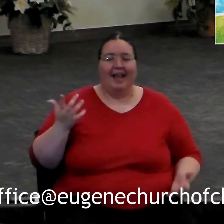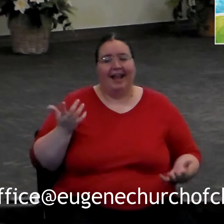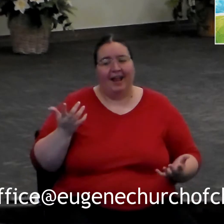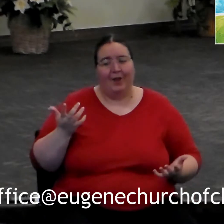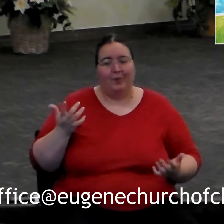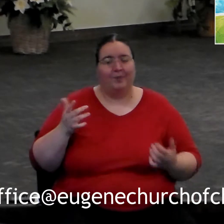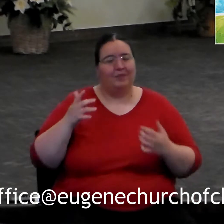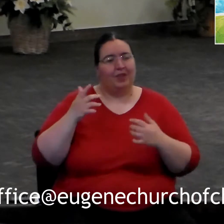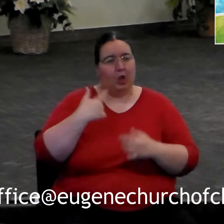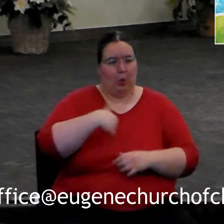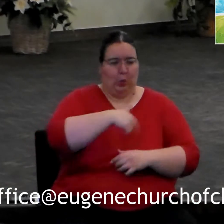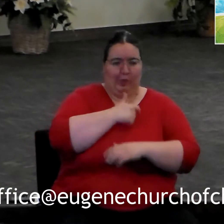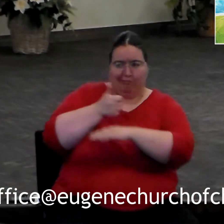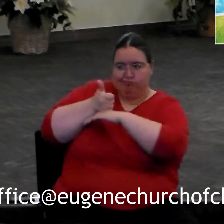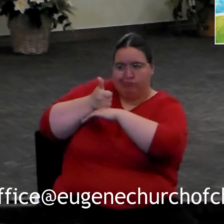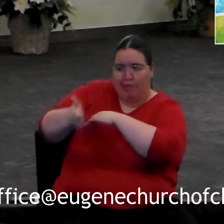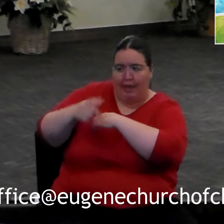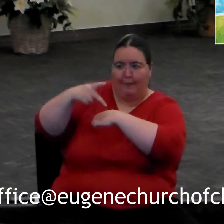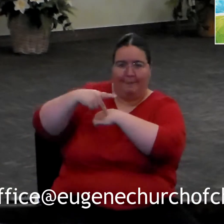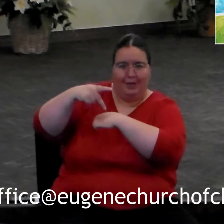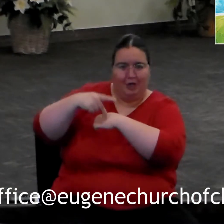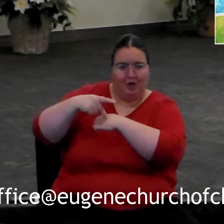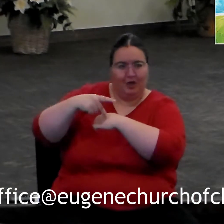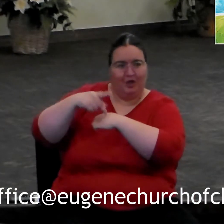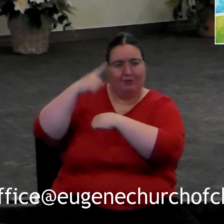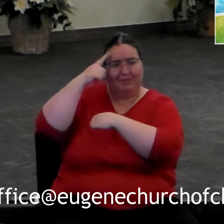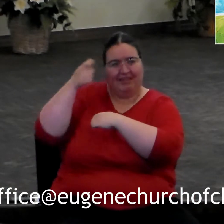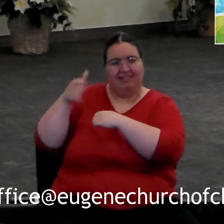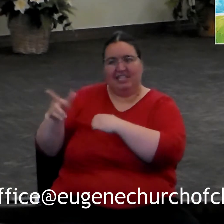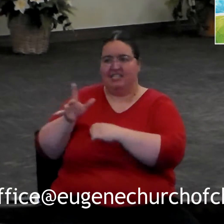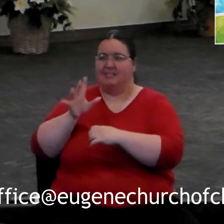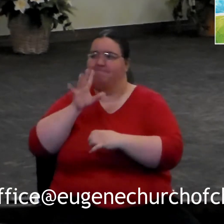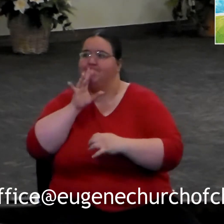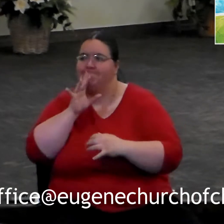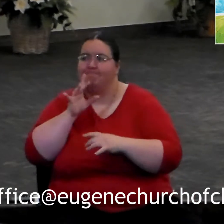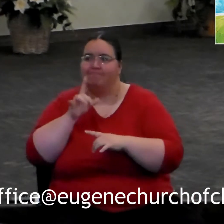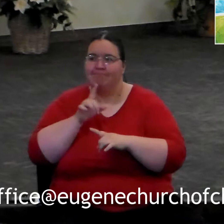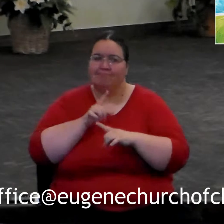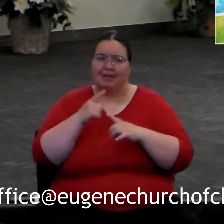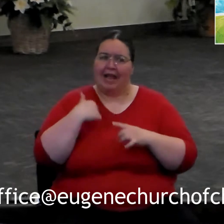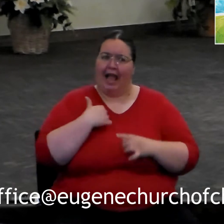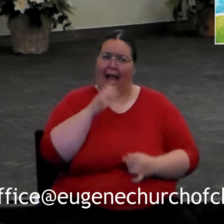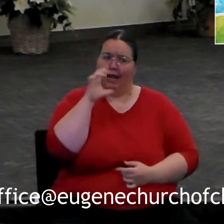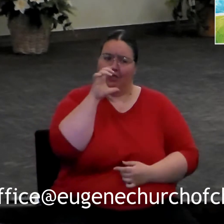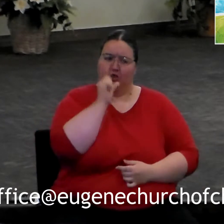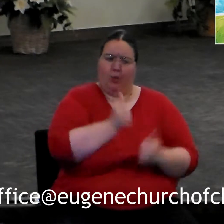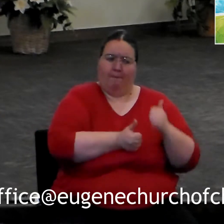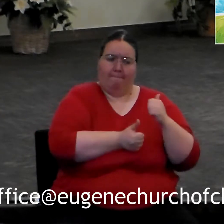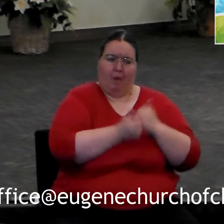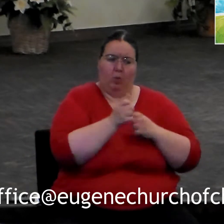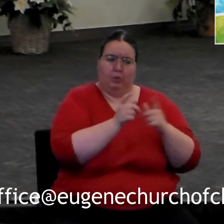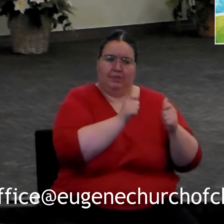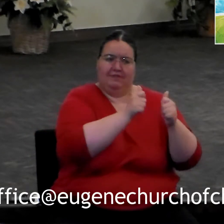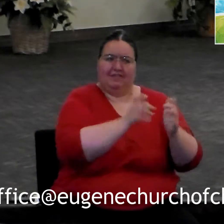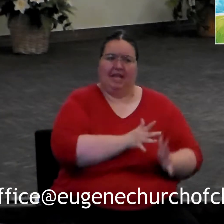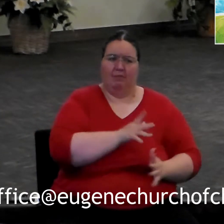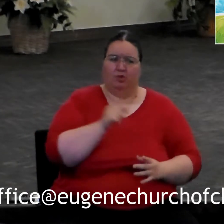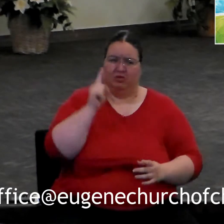the guts to say it sometimes, but I'm going to guess there is a group of disciples standing there that are all thinking this. We've followed